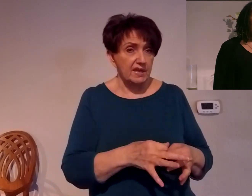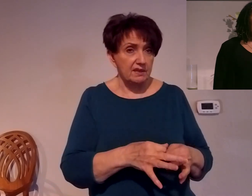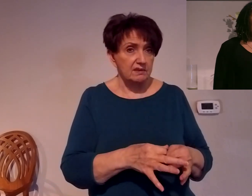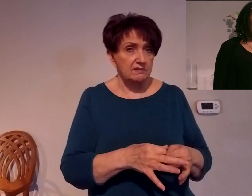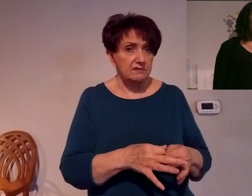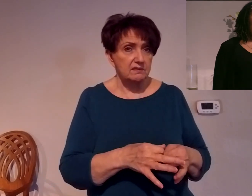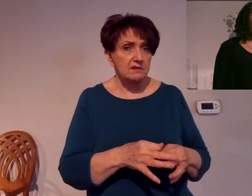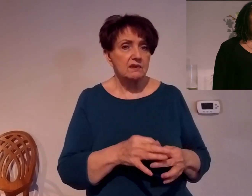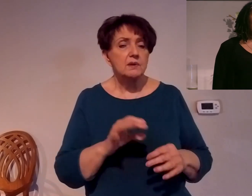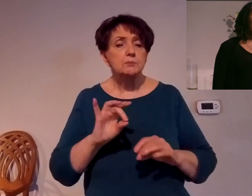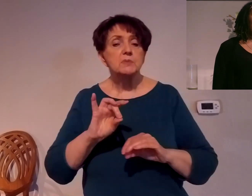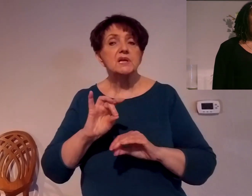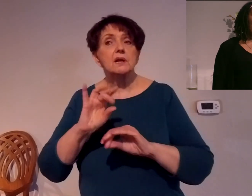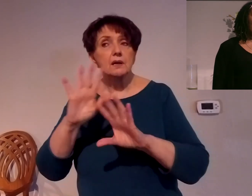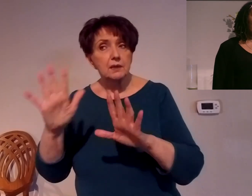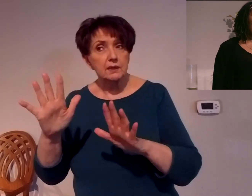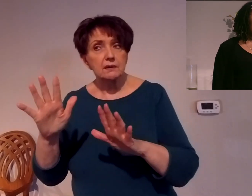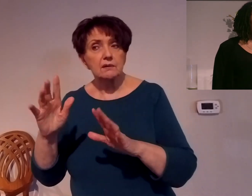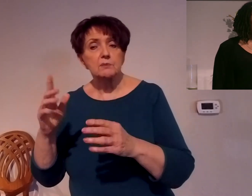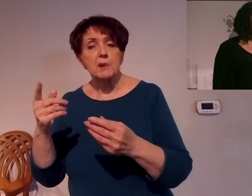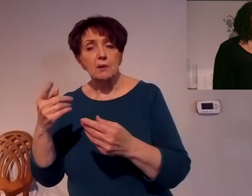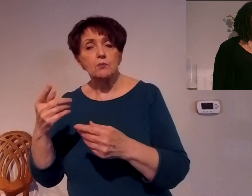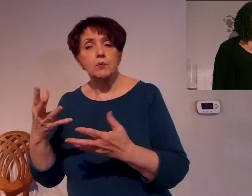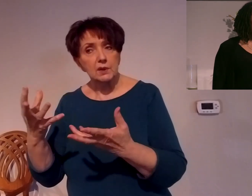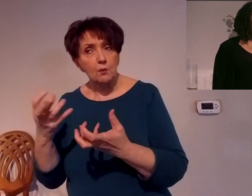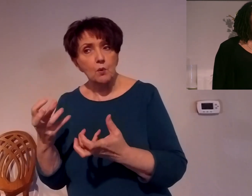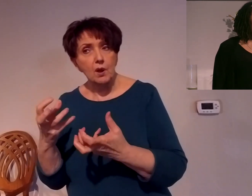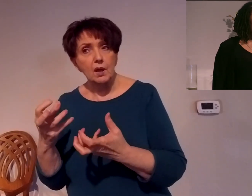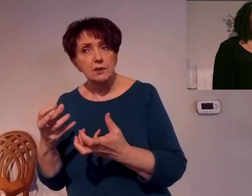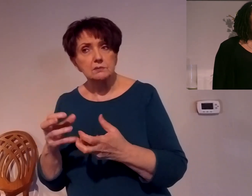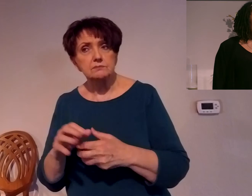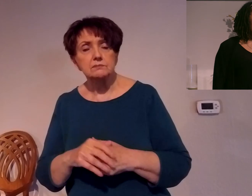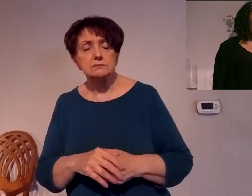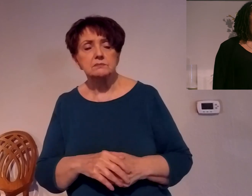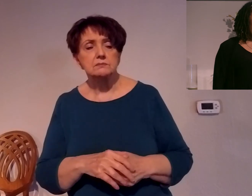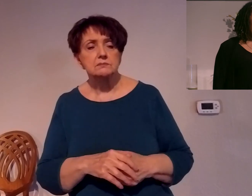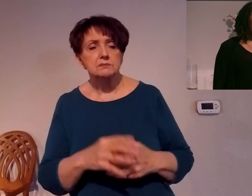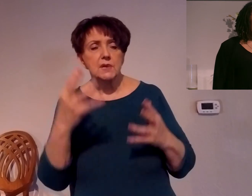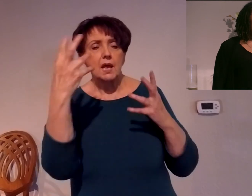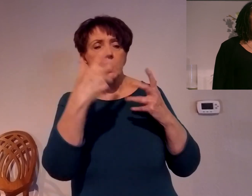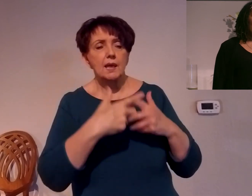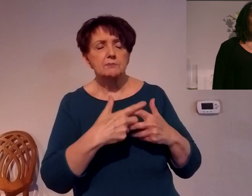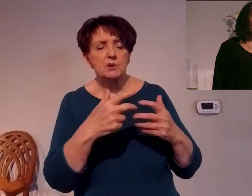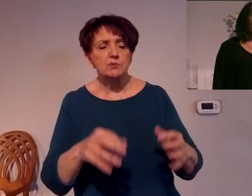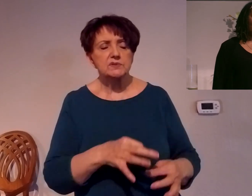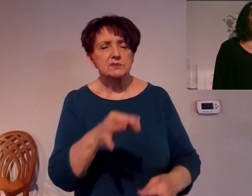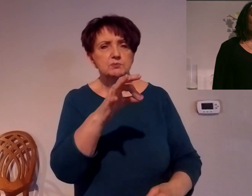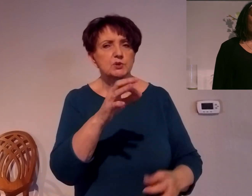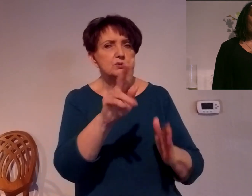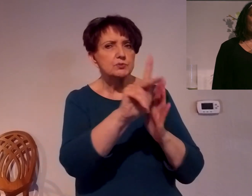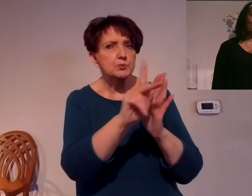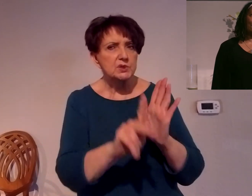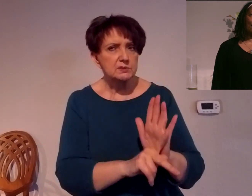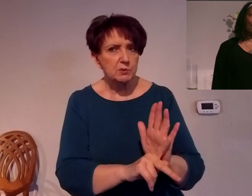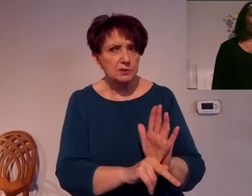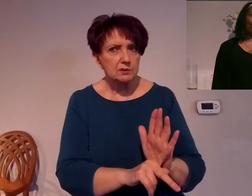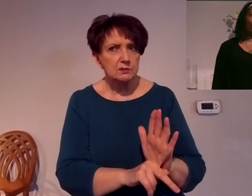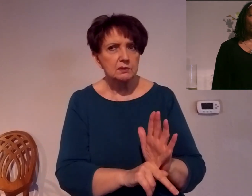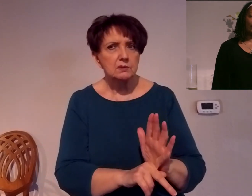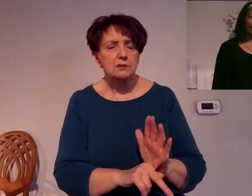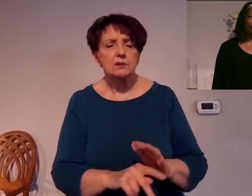concrete about what I want that's in alignment with spiritual principle. And then when